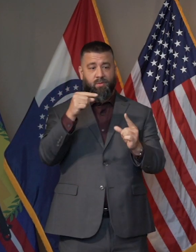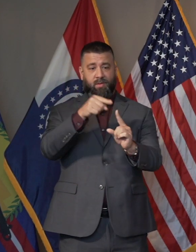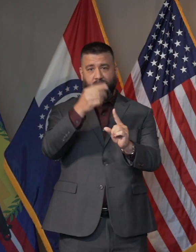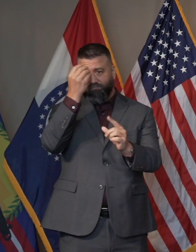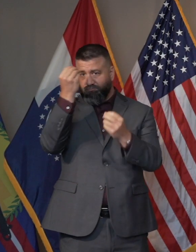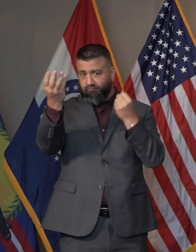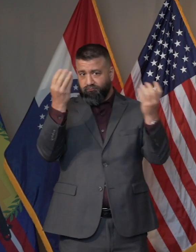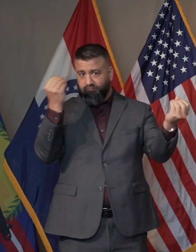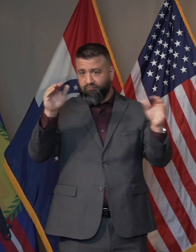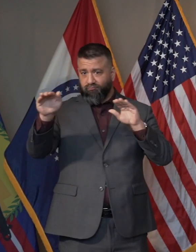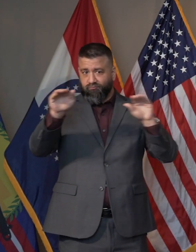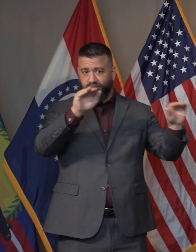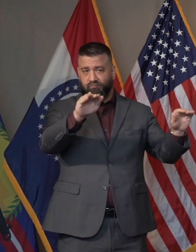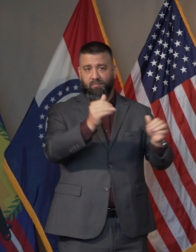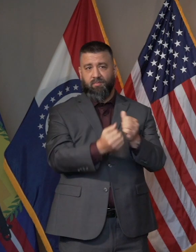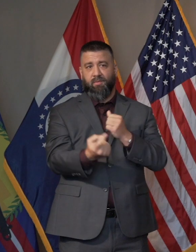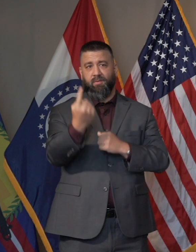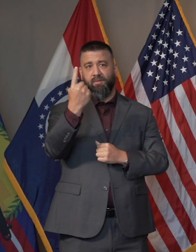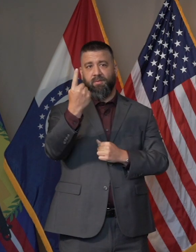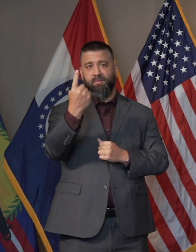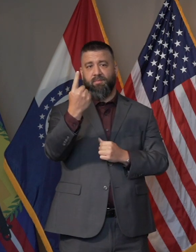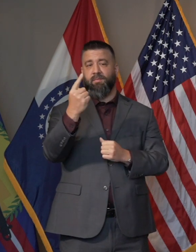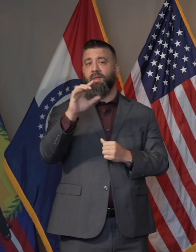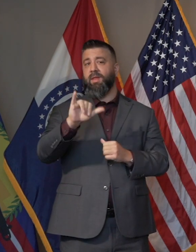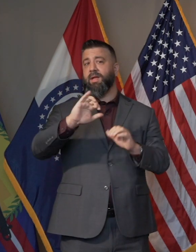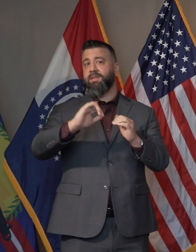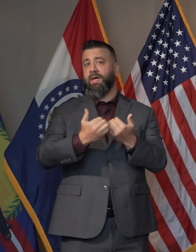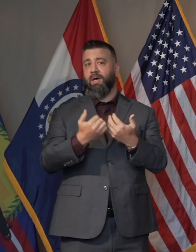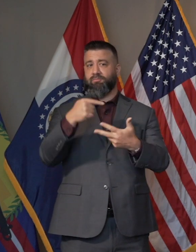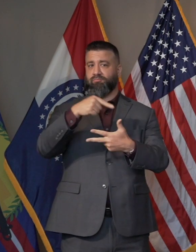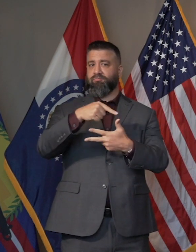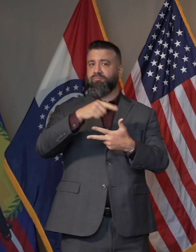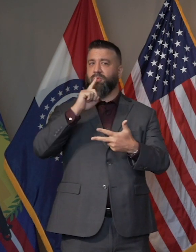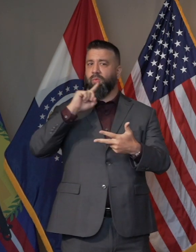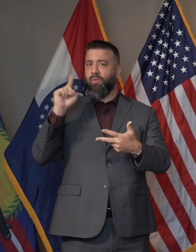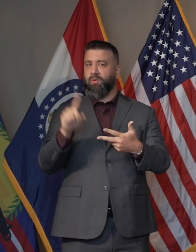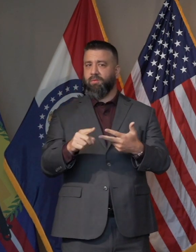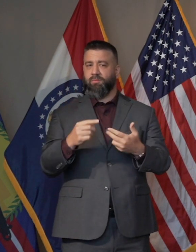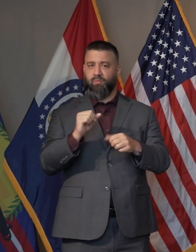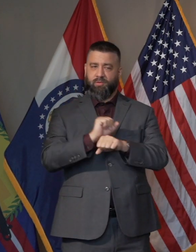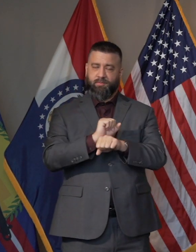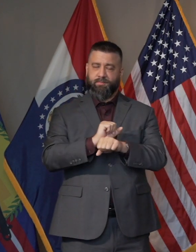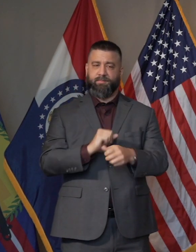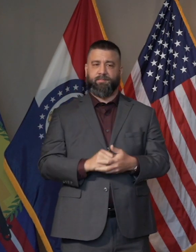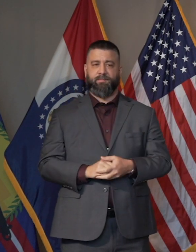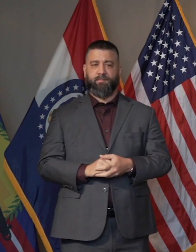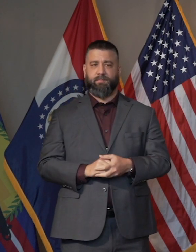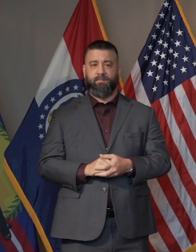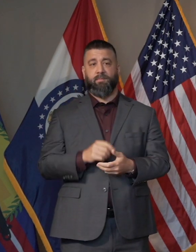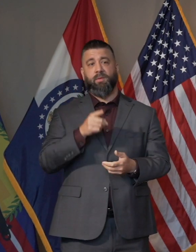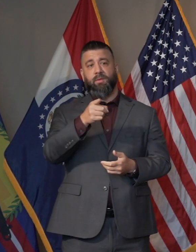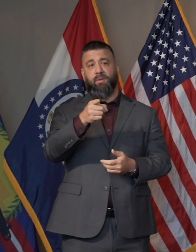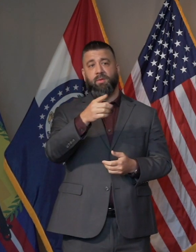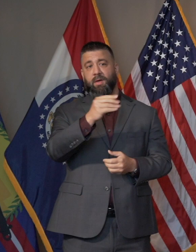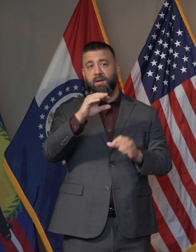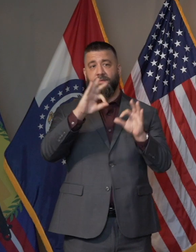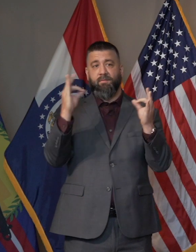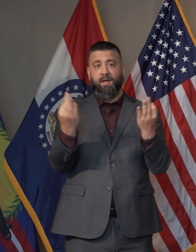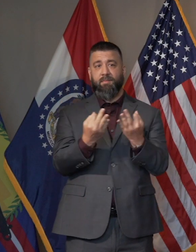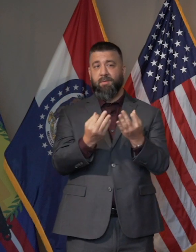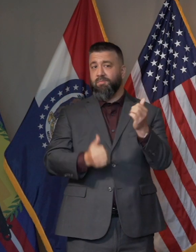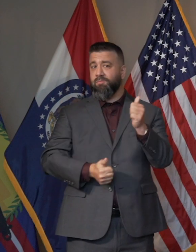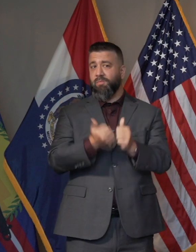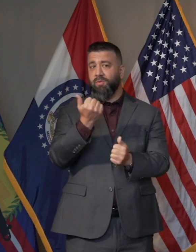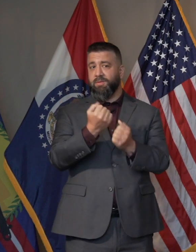else. And that's how the safer at home order will work. You and your family member are